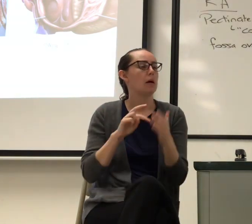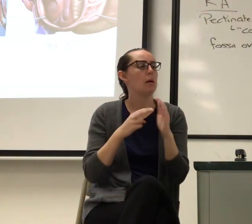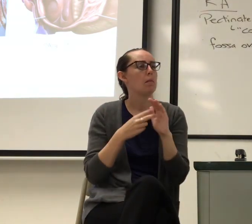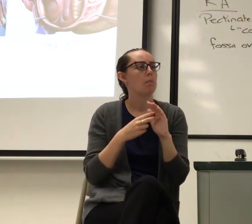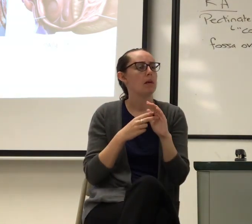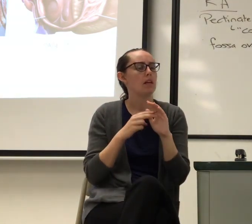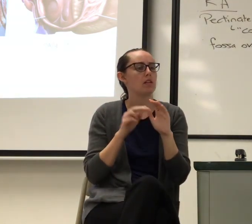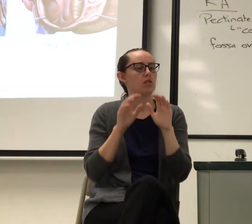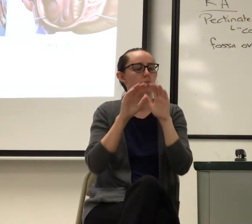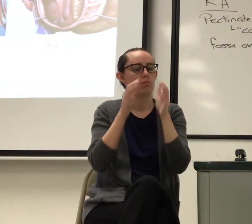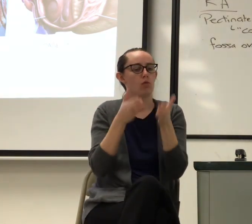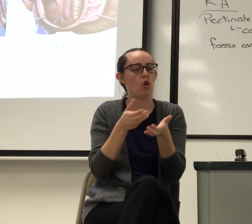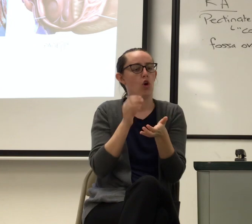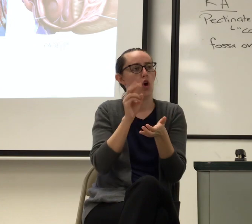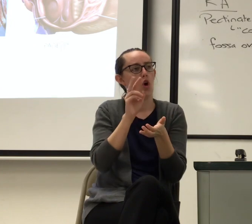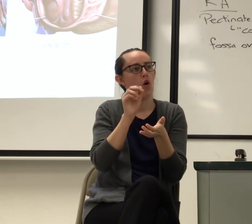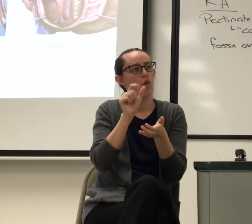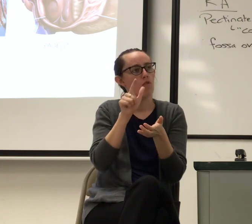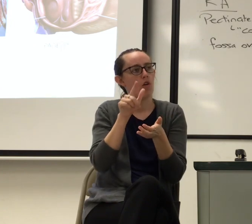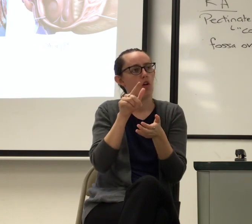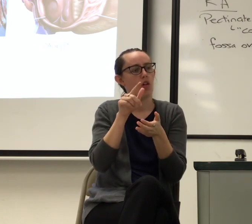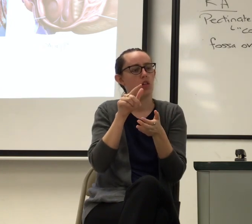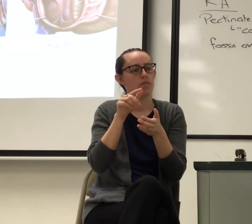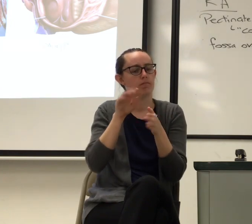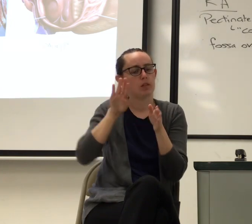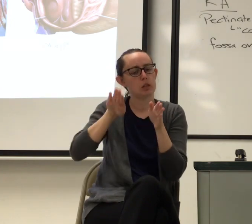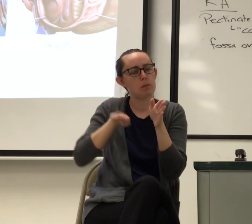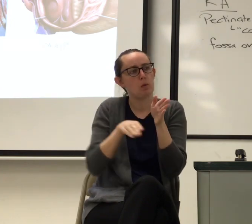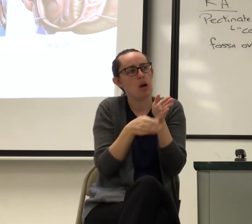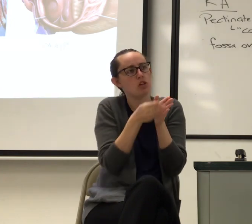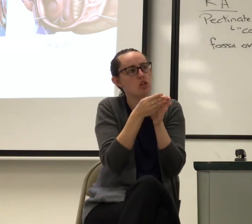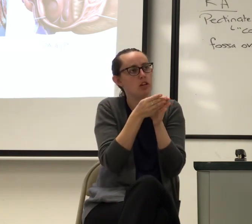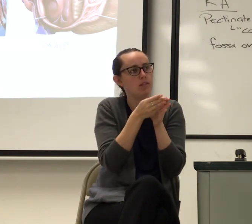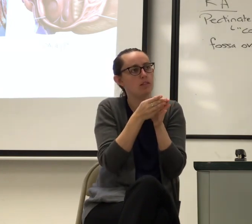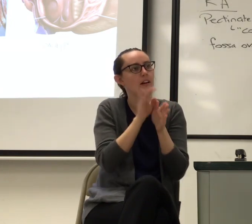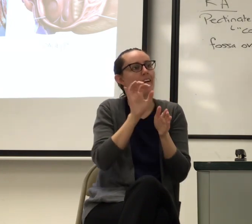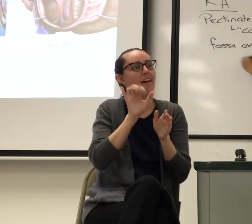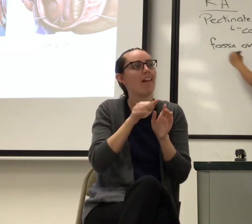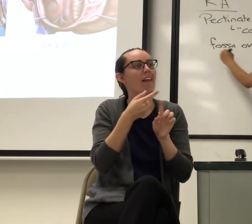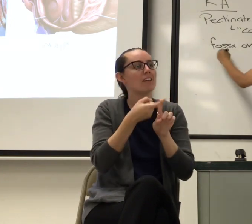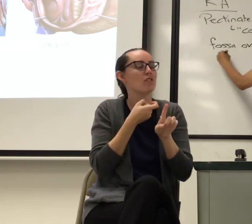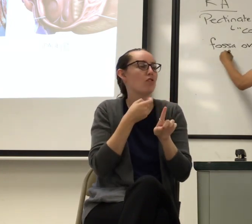oval depression. Now, it's another remnant of fetal circulation